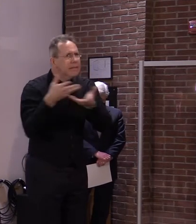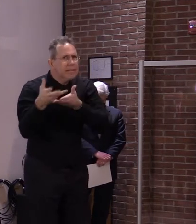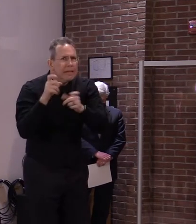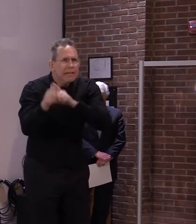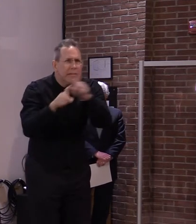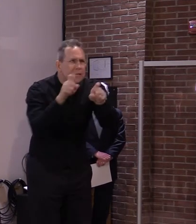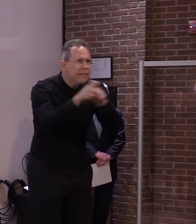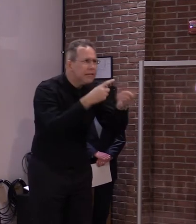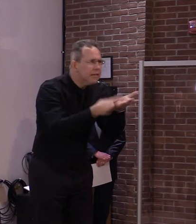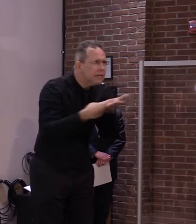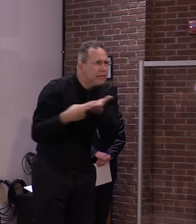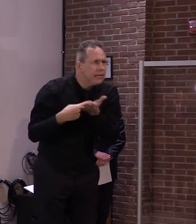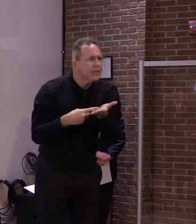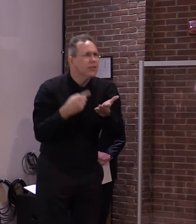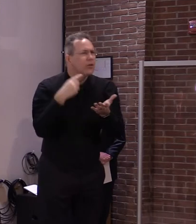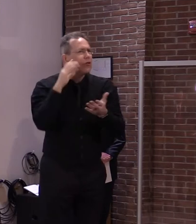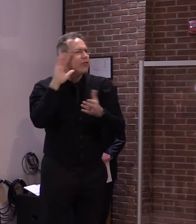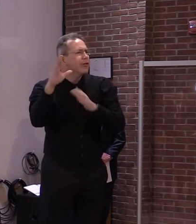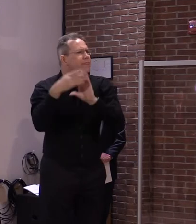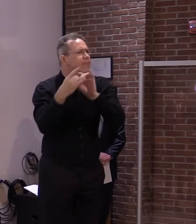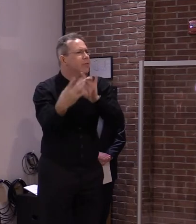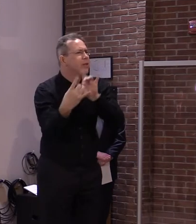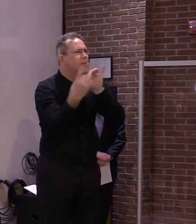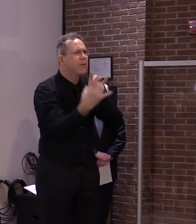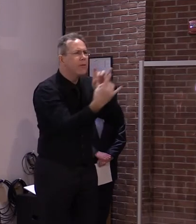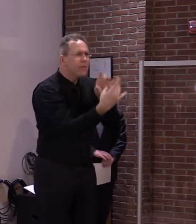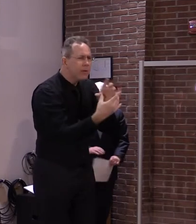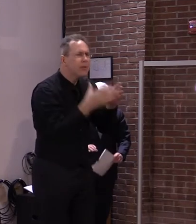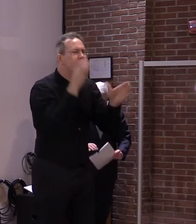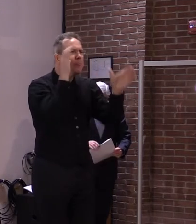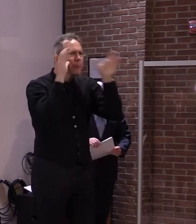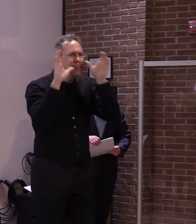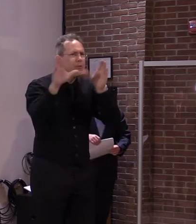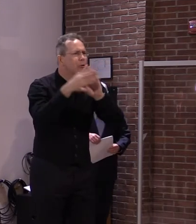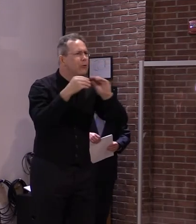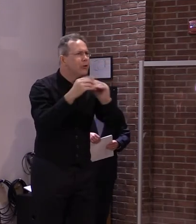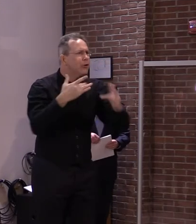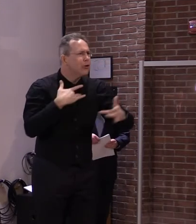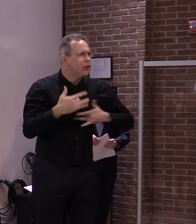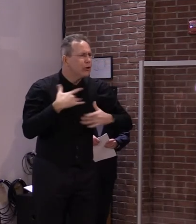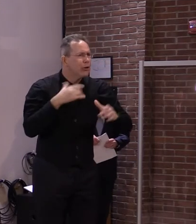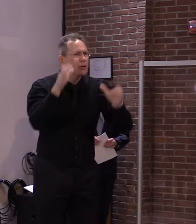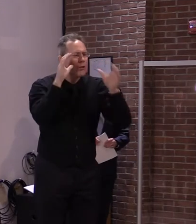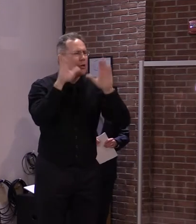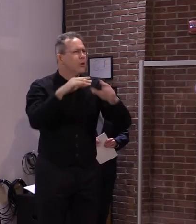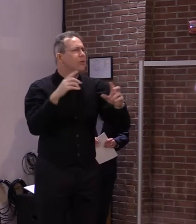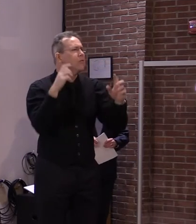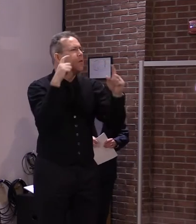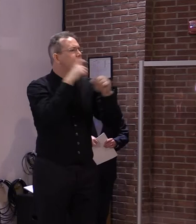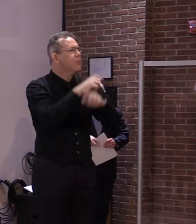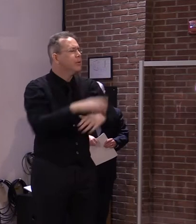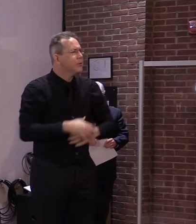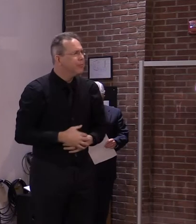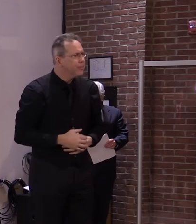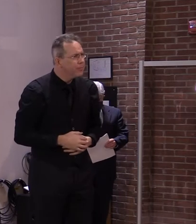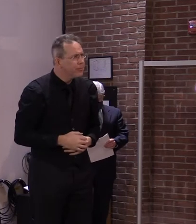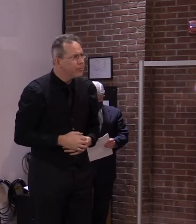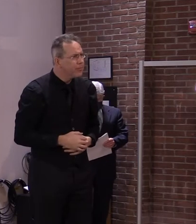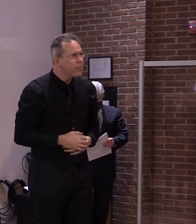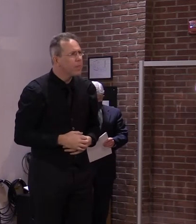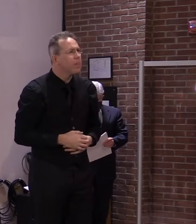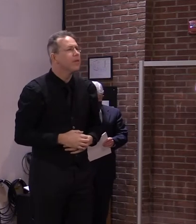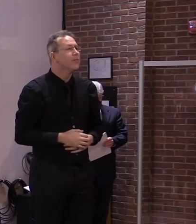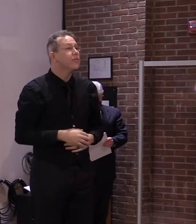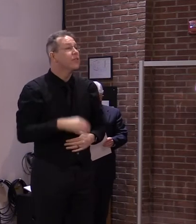understanding some of the complexity of the situation in spite of these complexities and challenges i remain very proud of the work our school